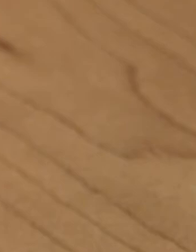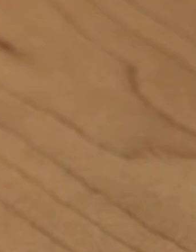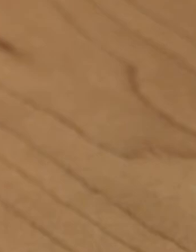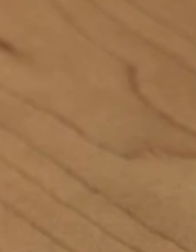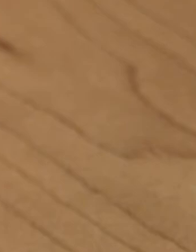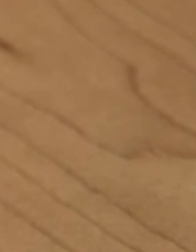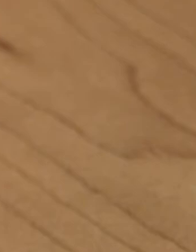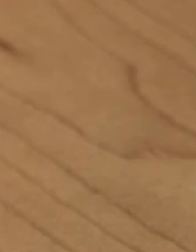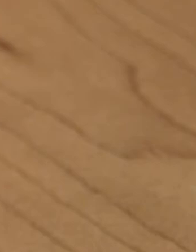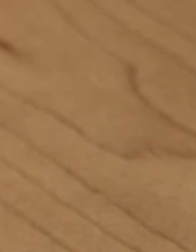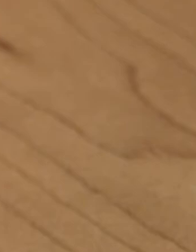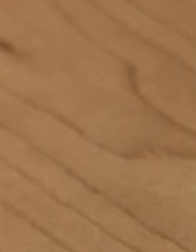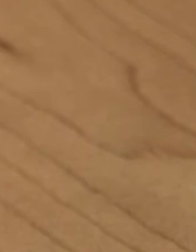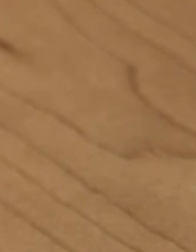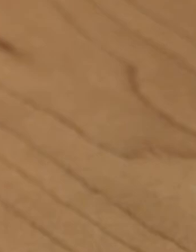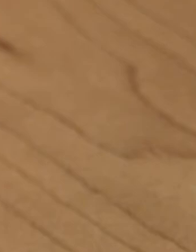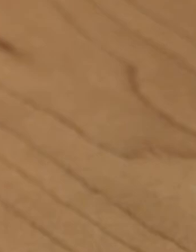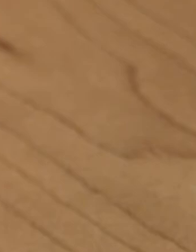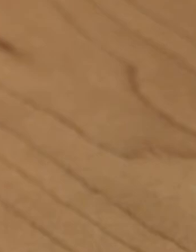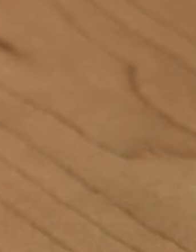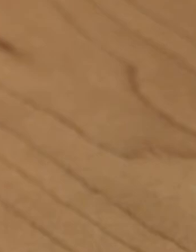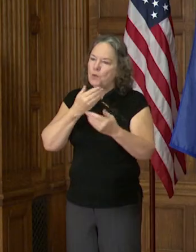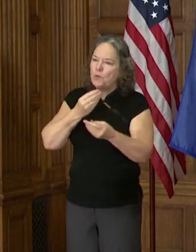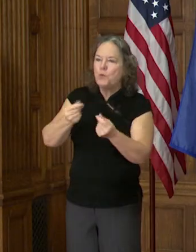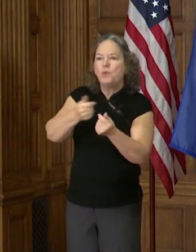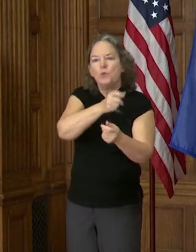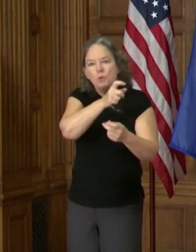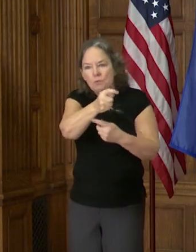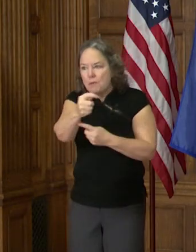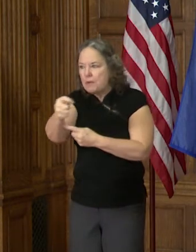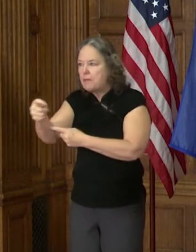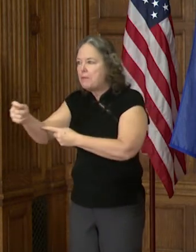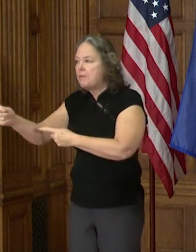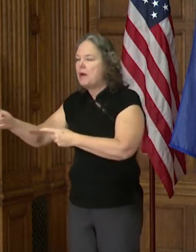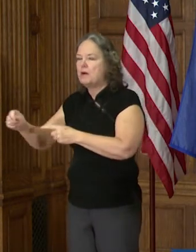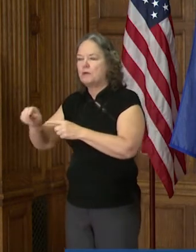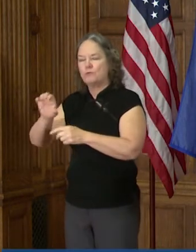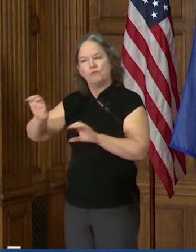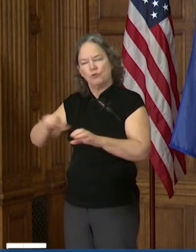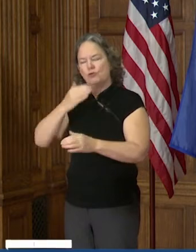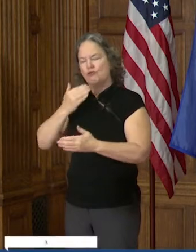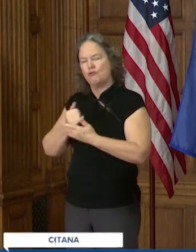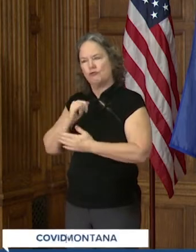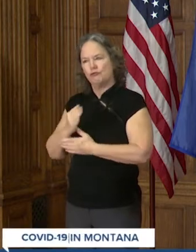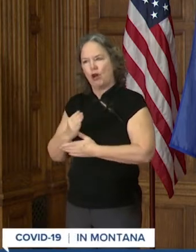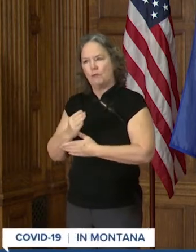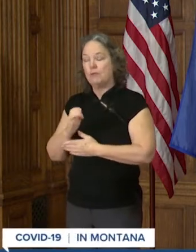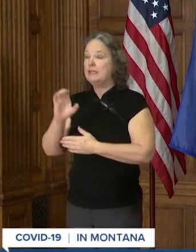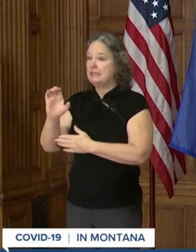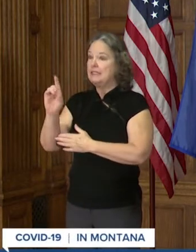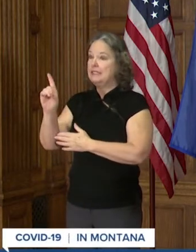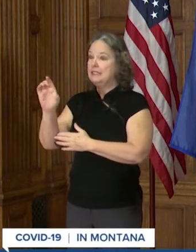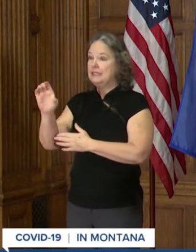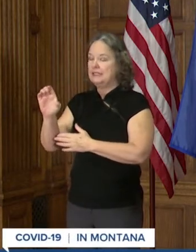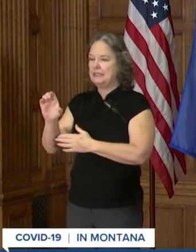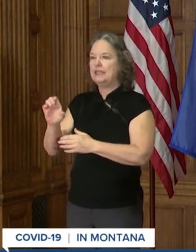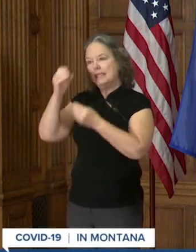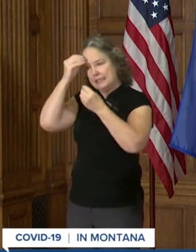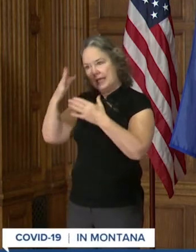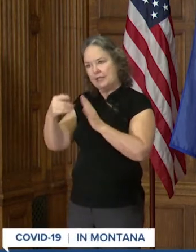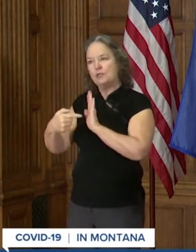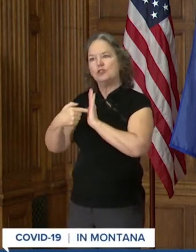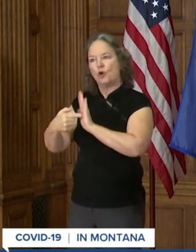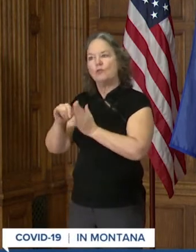amounts of vaccine per 100,000 population. We're doing a terrific job, as the CDC data show, but